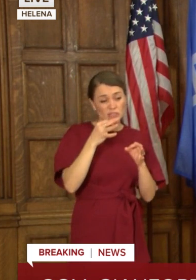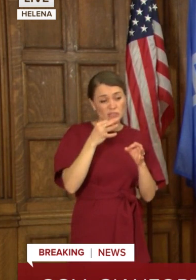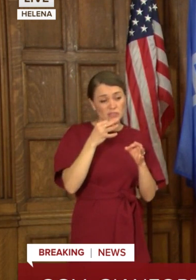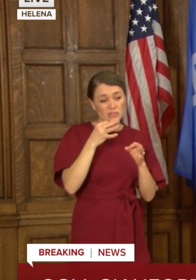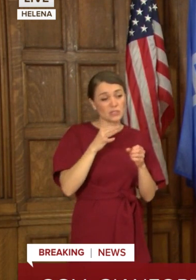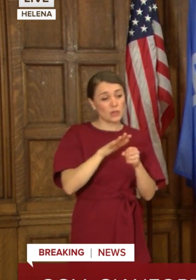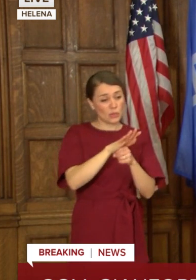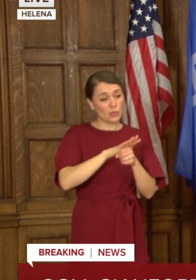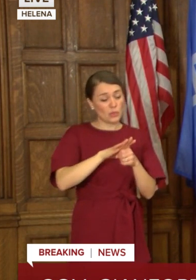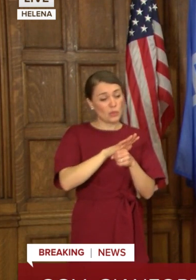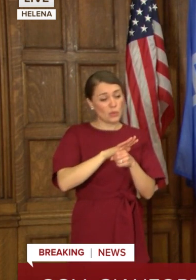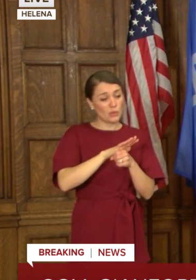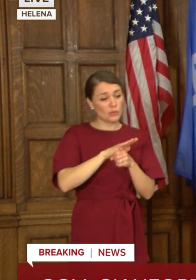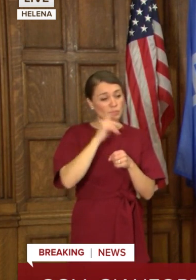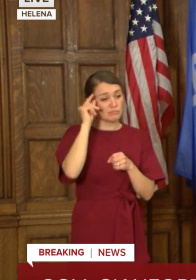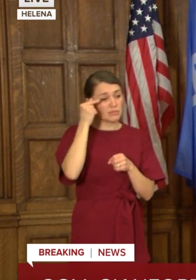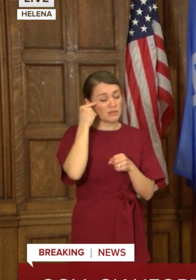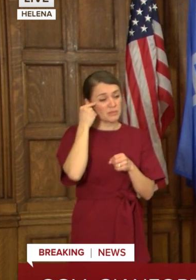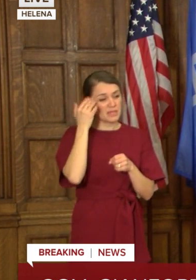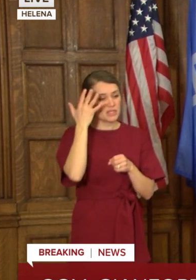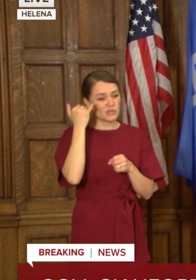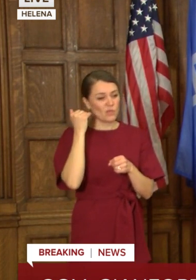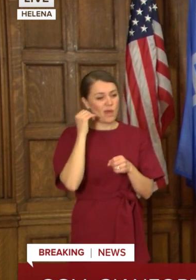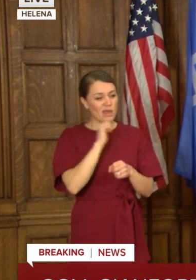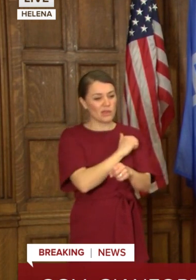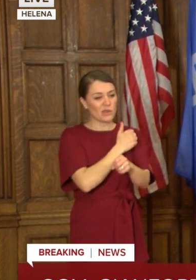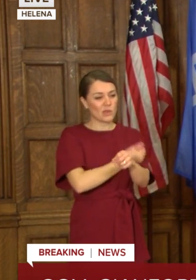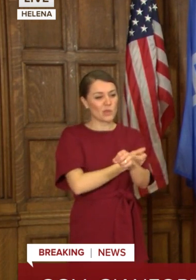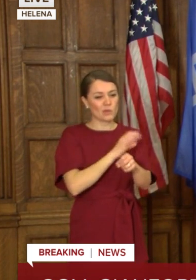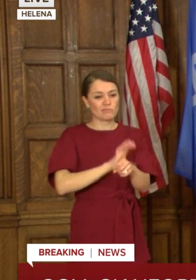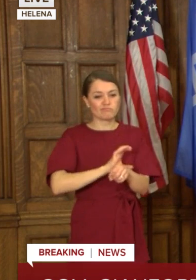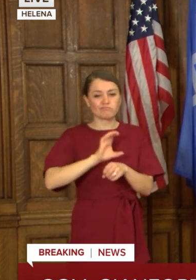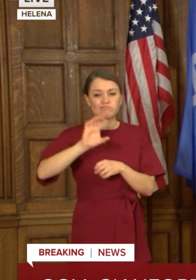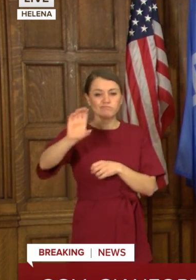of the reason why we transferred the authority back to the public health officials here.